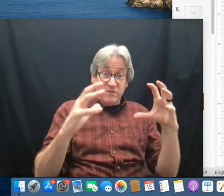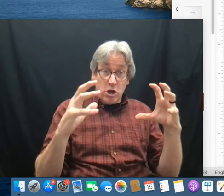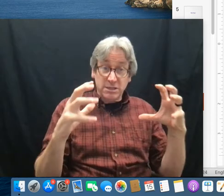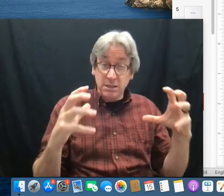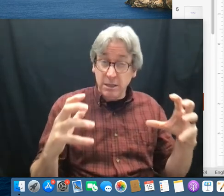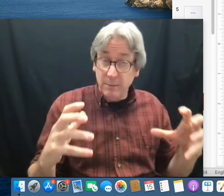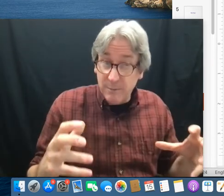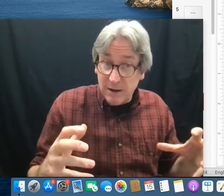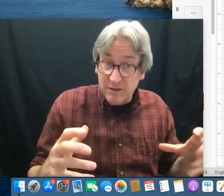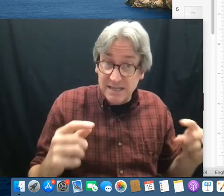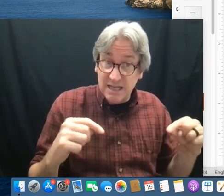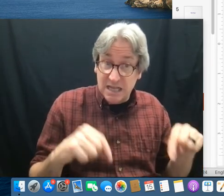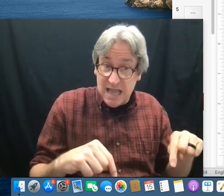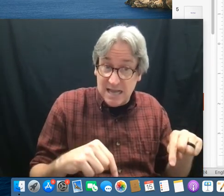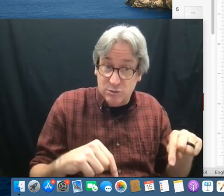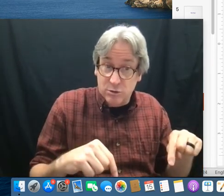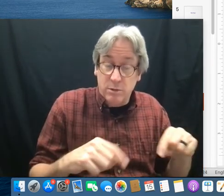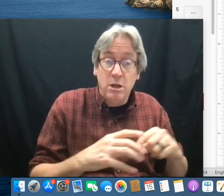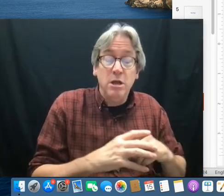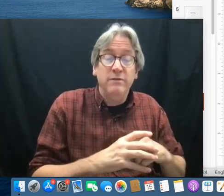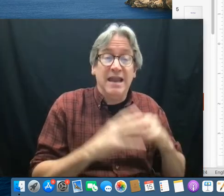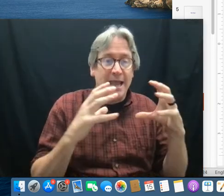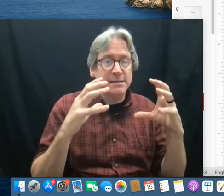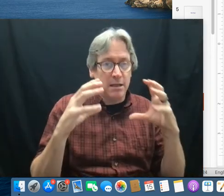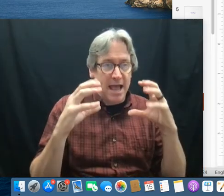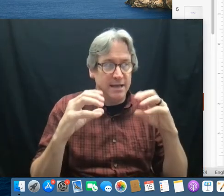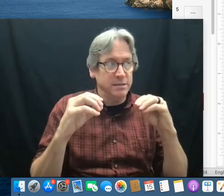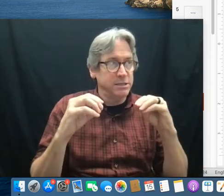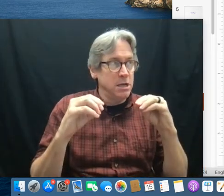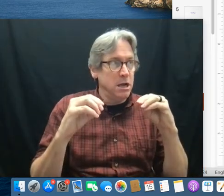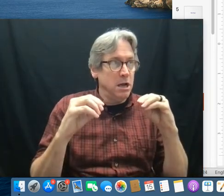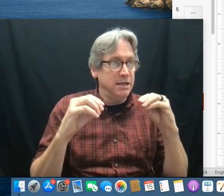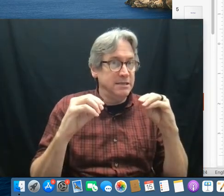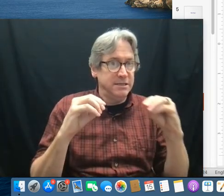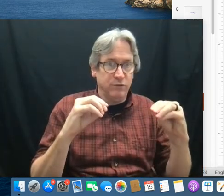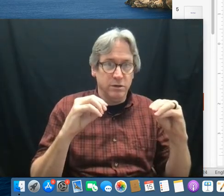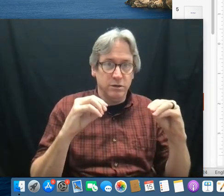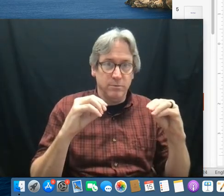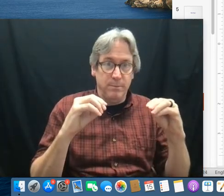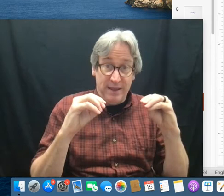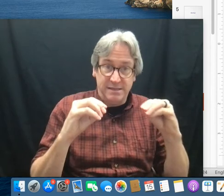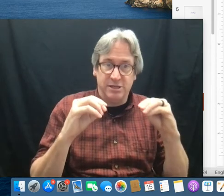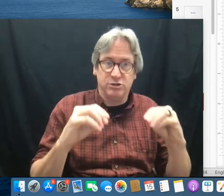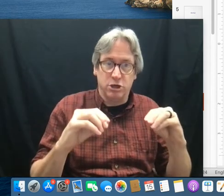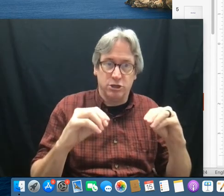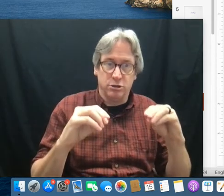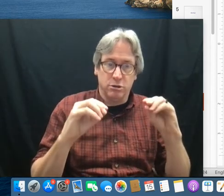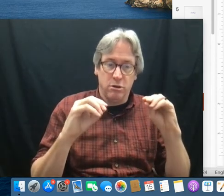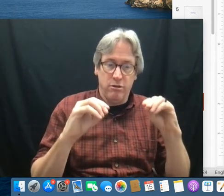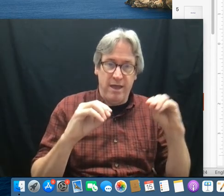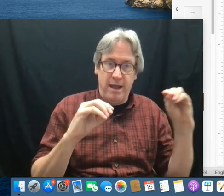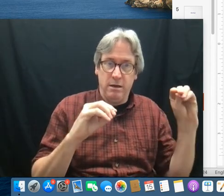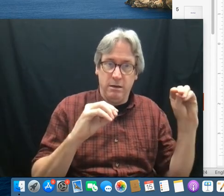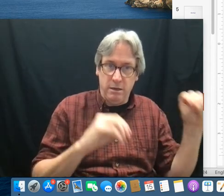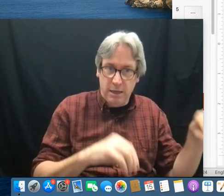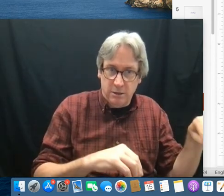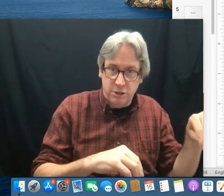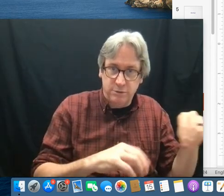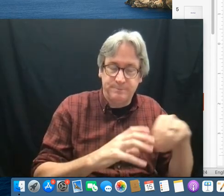we talked a little bit about this in the classroom, that ASL has a different basic structure